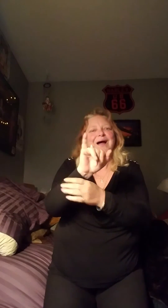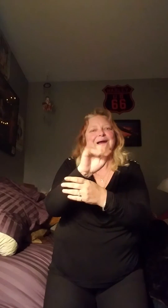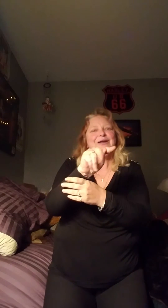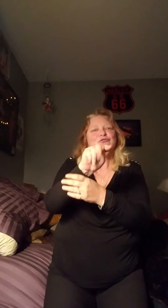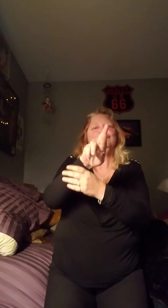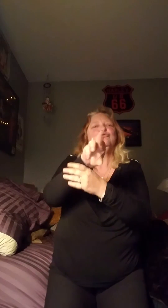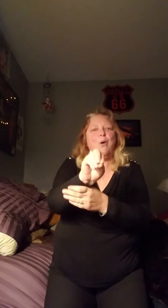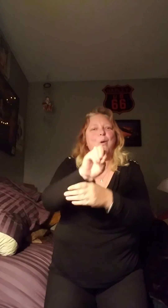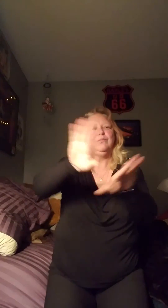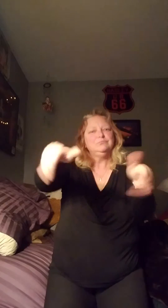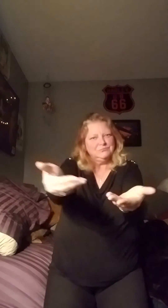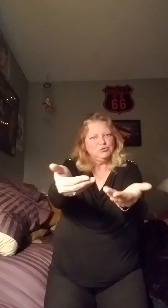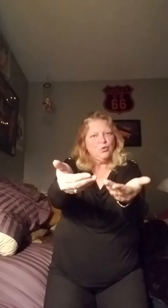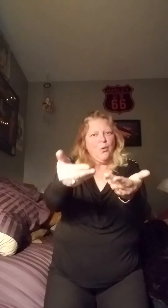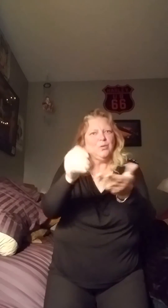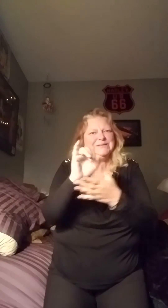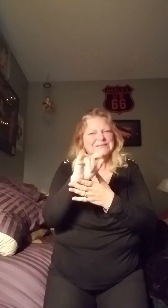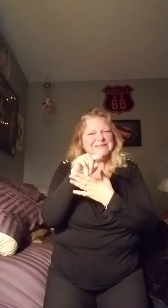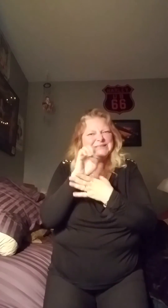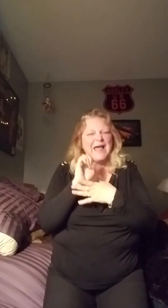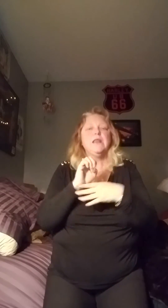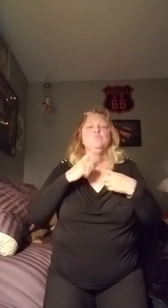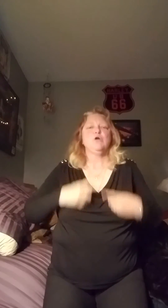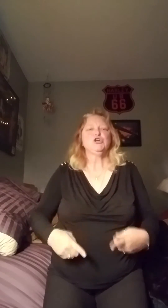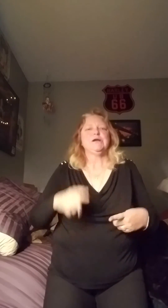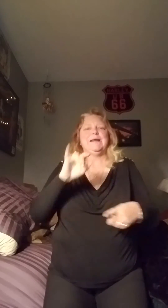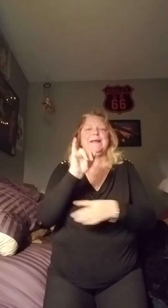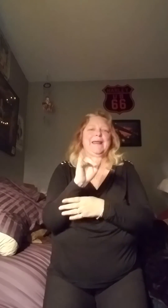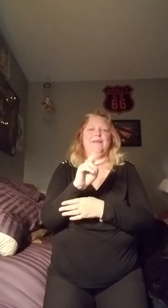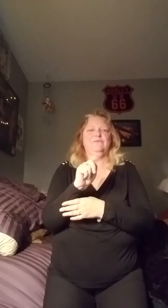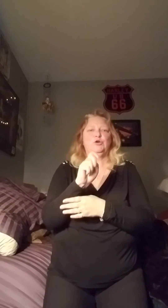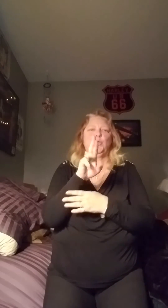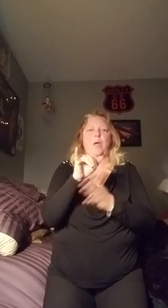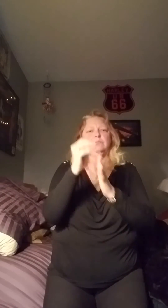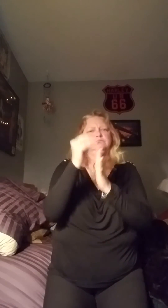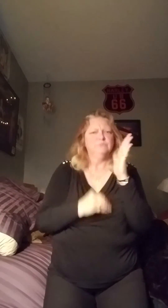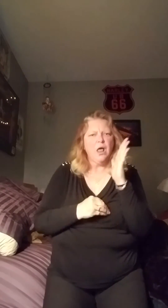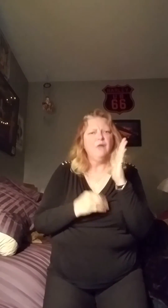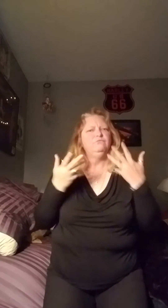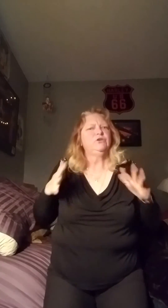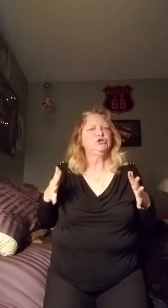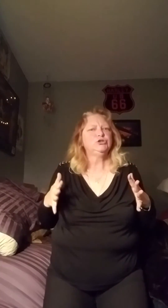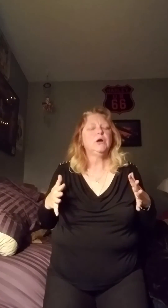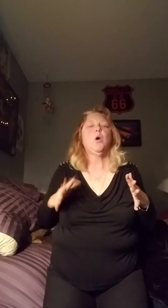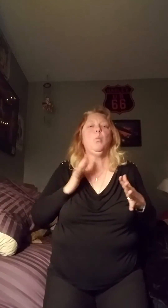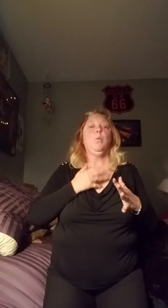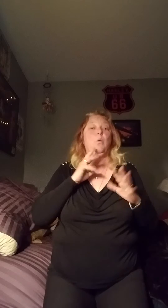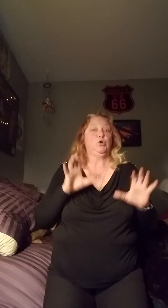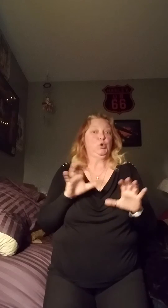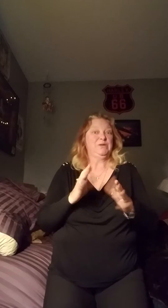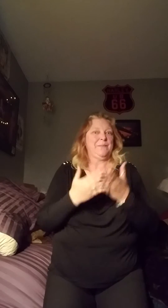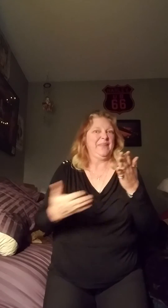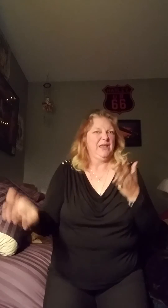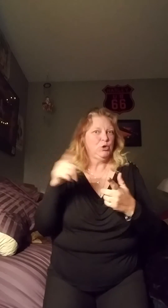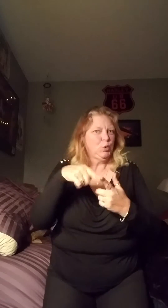did very low on the depression inventory, which many of you filled out. We're going to do something to you. And then the rest of people don't even know